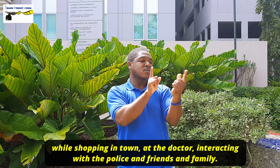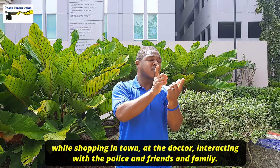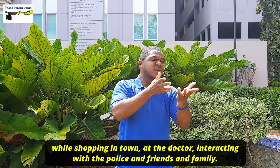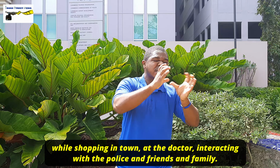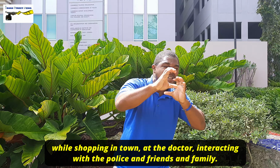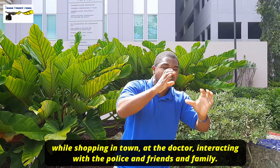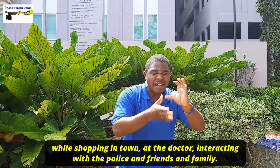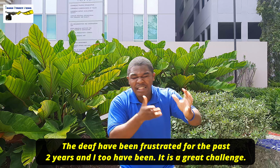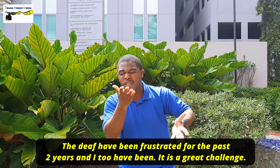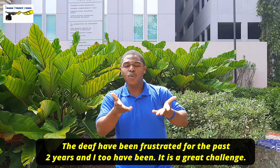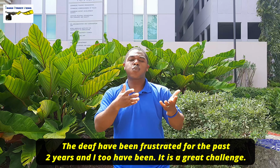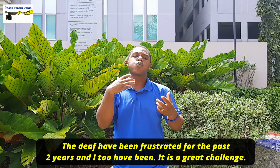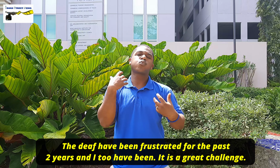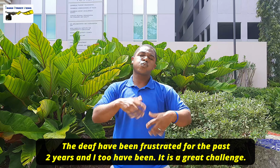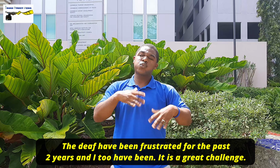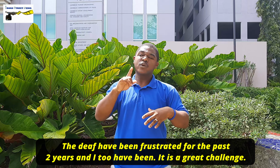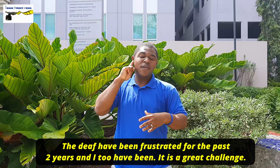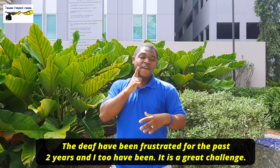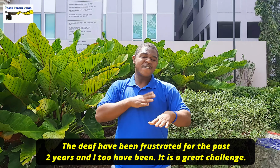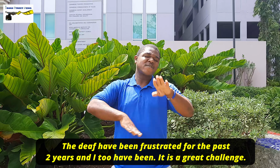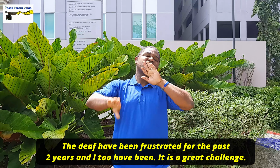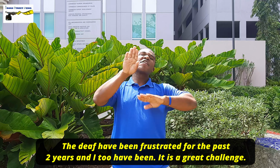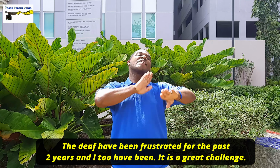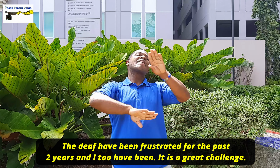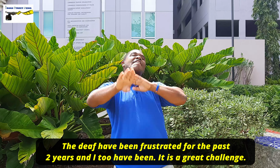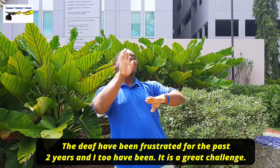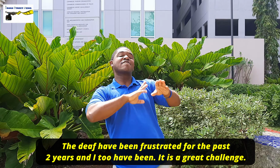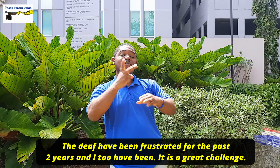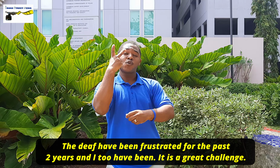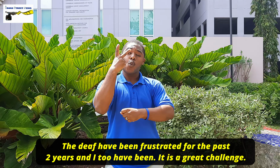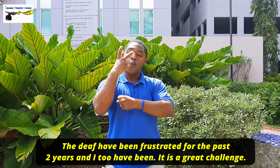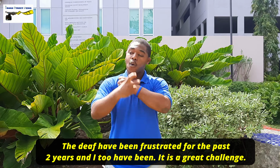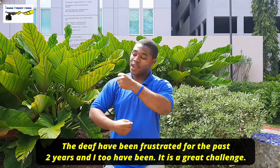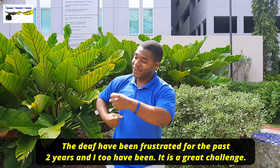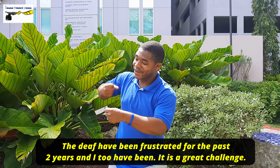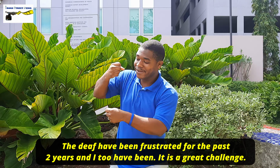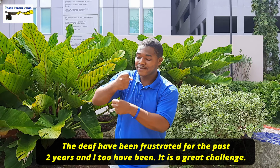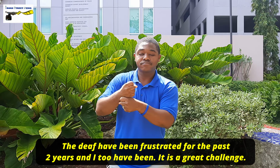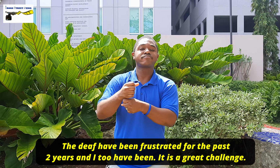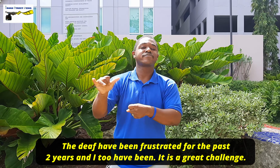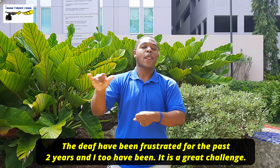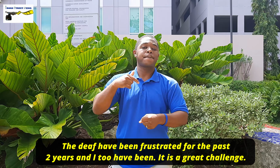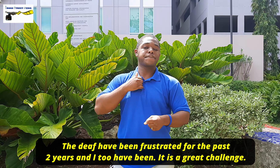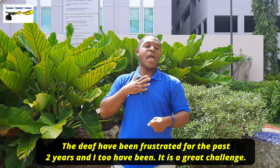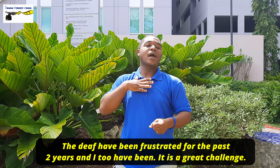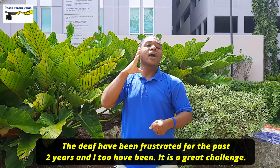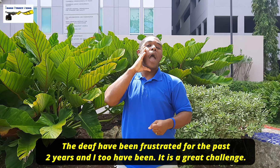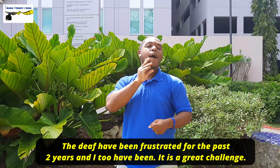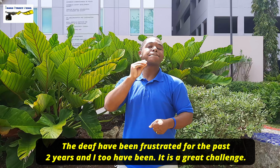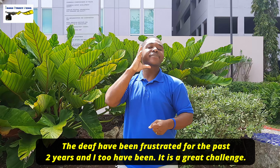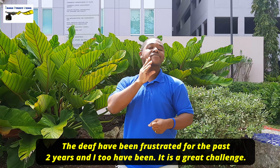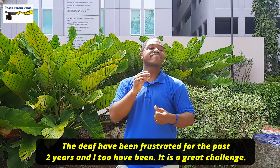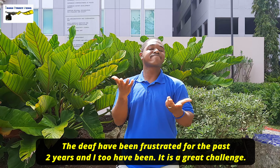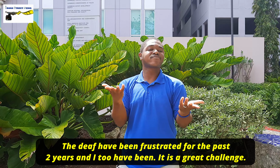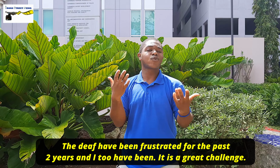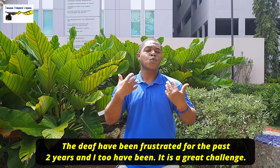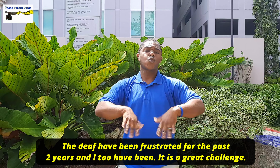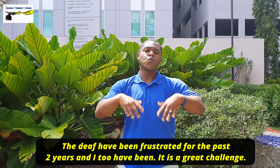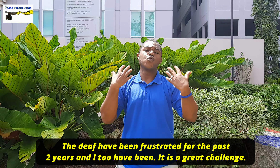family. The deaf have been frustrated for the past 2 years, and I too have been. It is a great